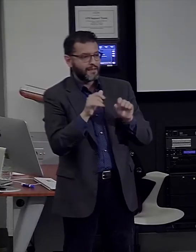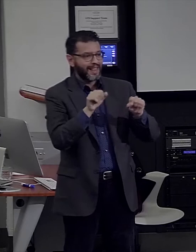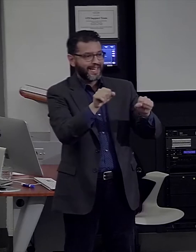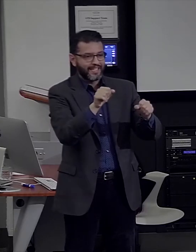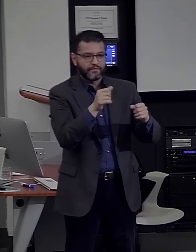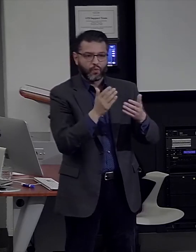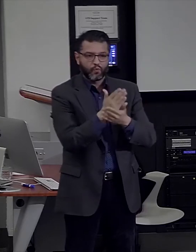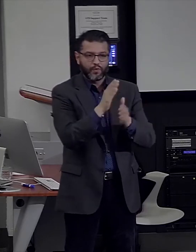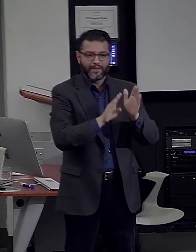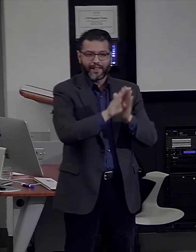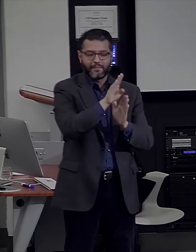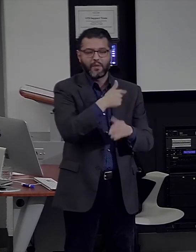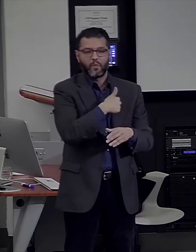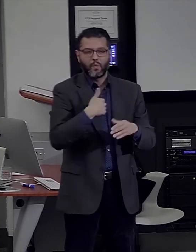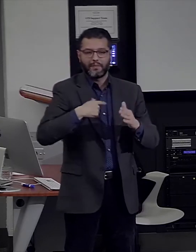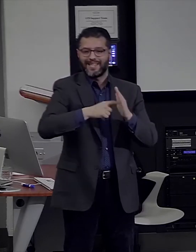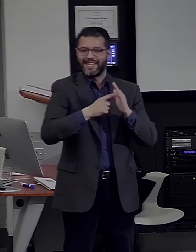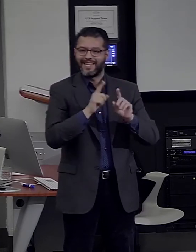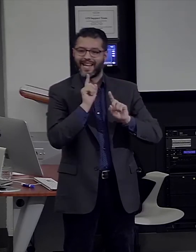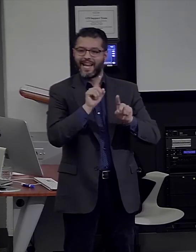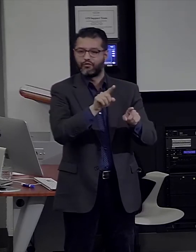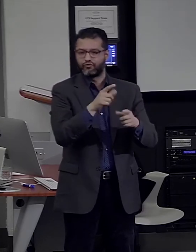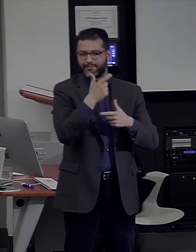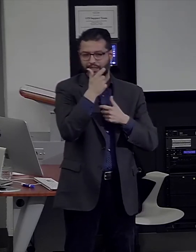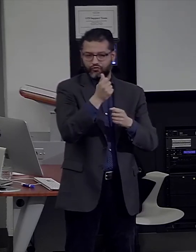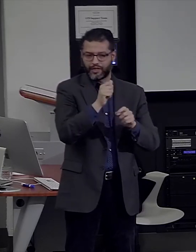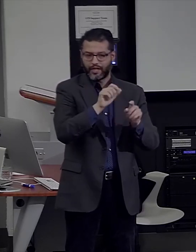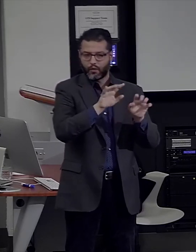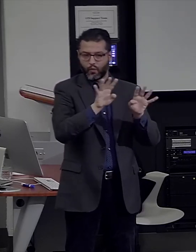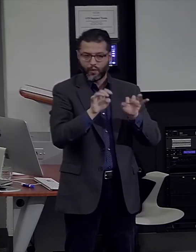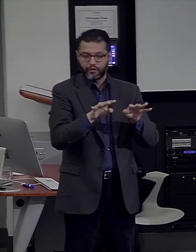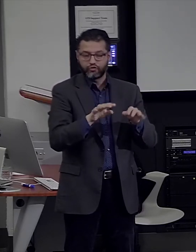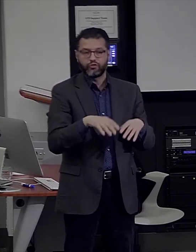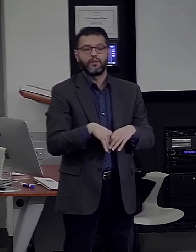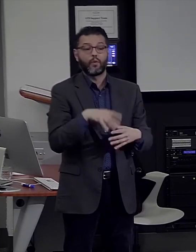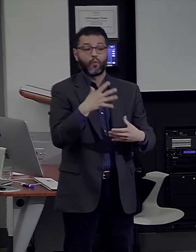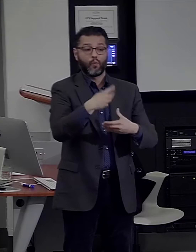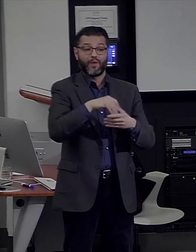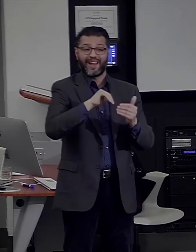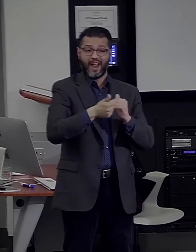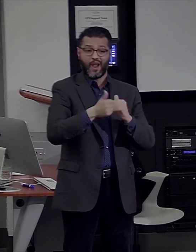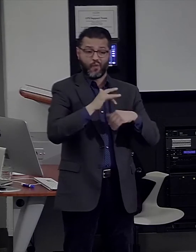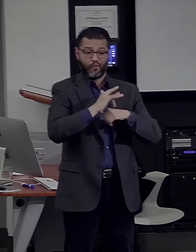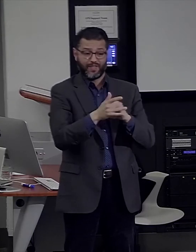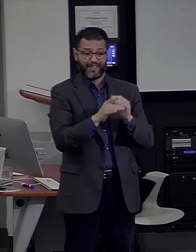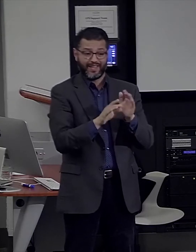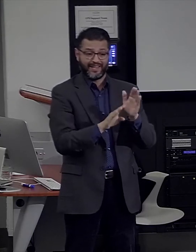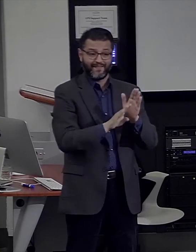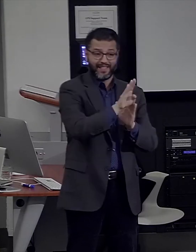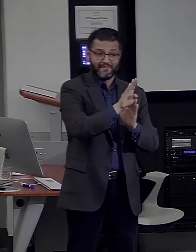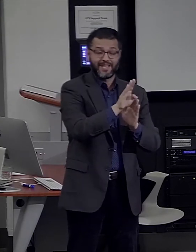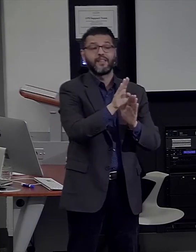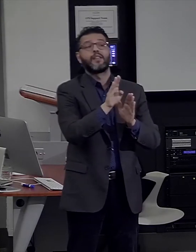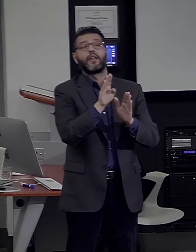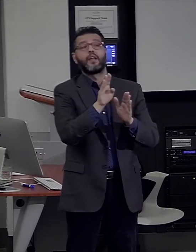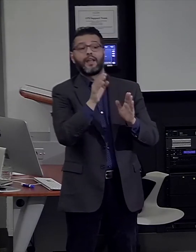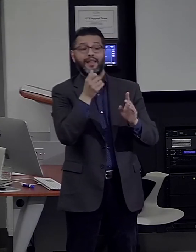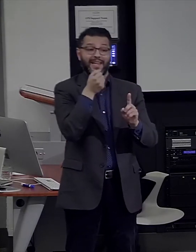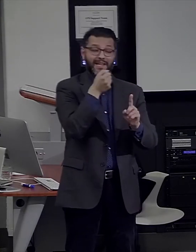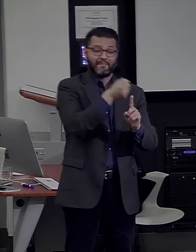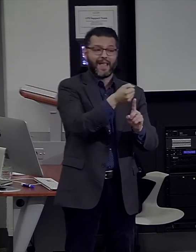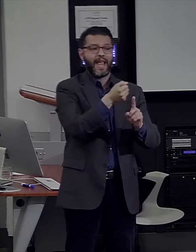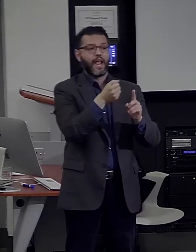to answer some very big questions including how do early events of development influence later cognitive and linguistic